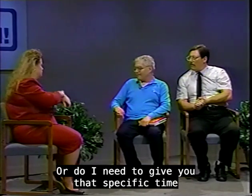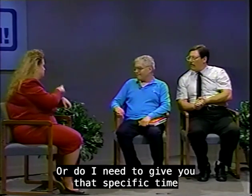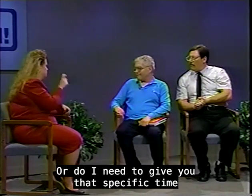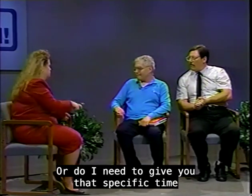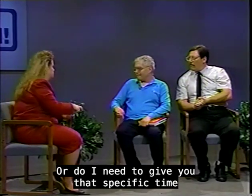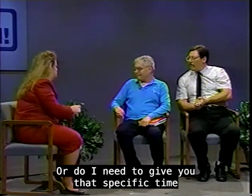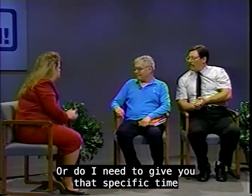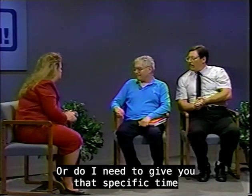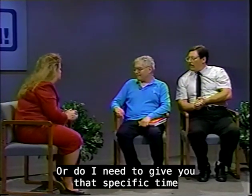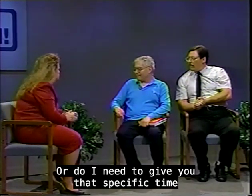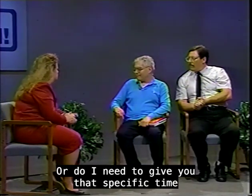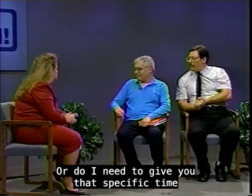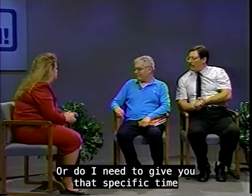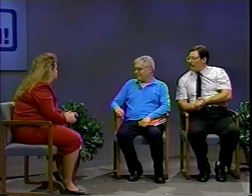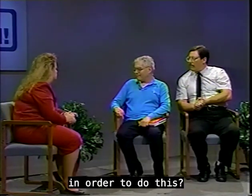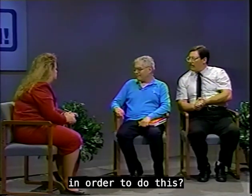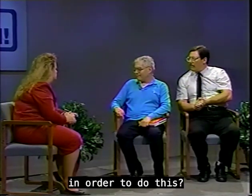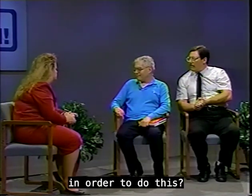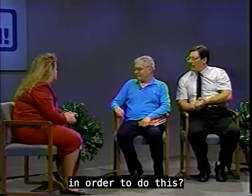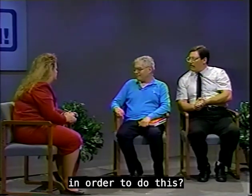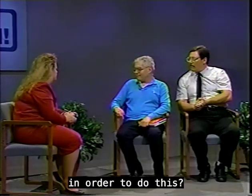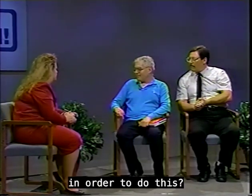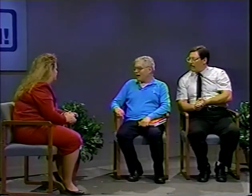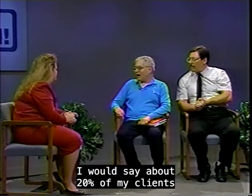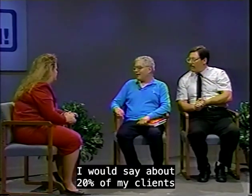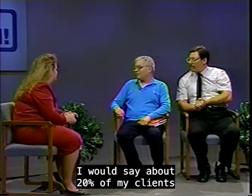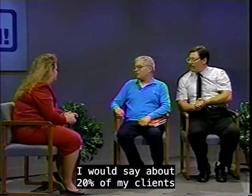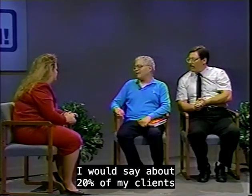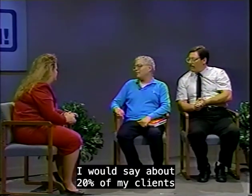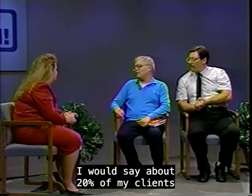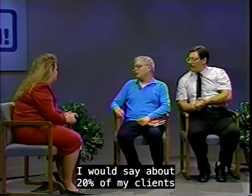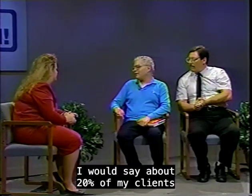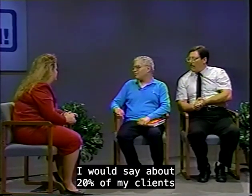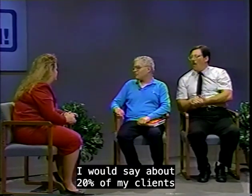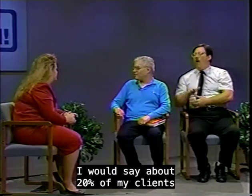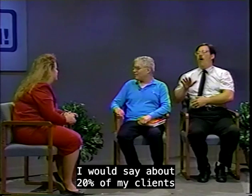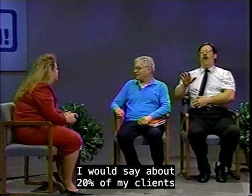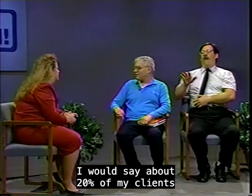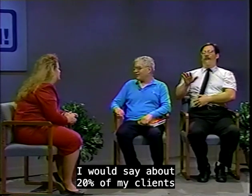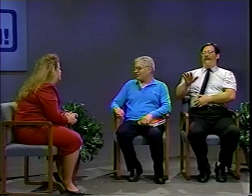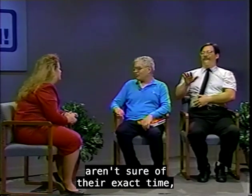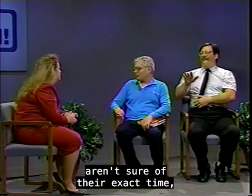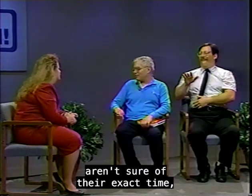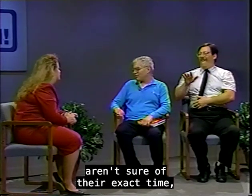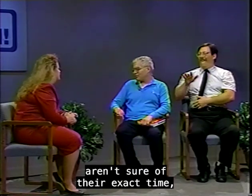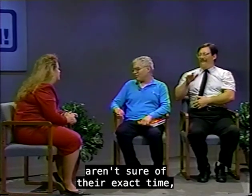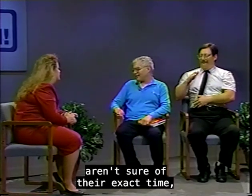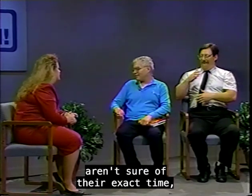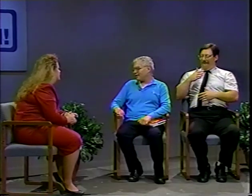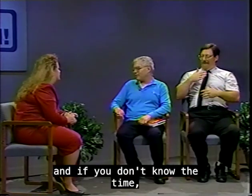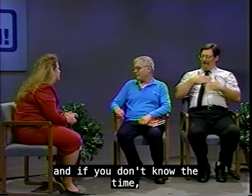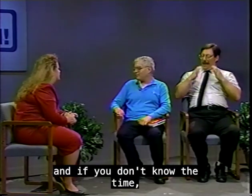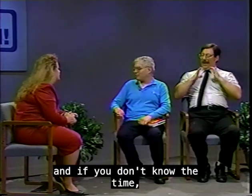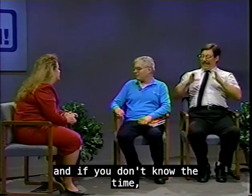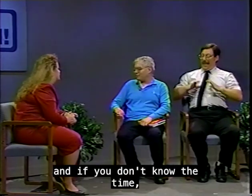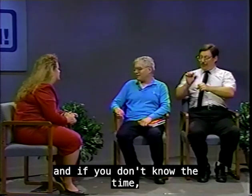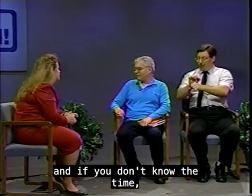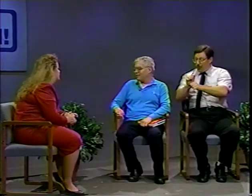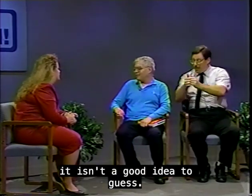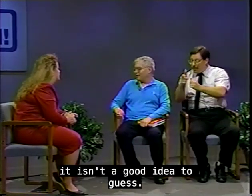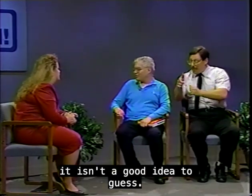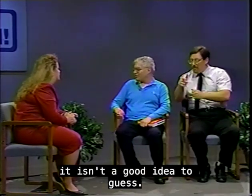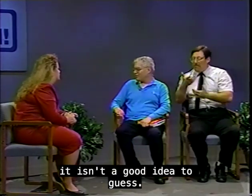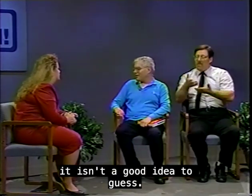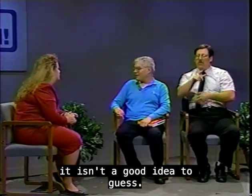Or do I need to give you that specific time in order to do this reading? I would say about 20% of my clients aren't sure of their exact time. And if you don't know the